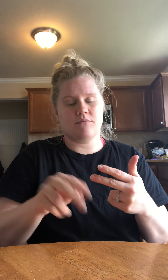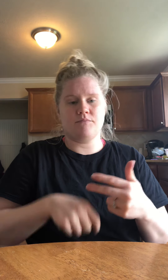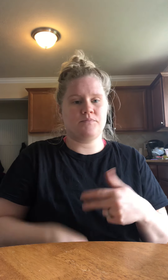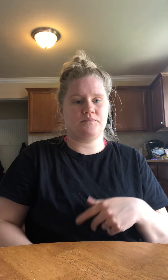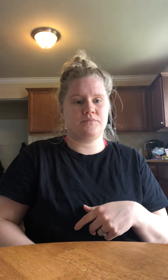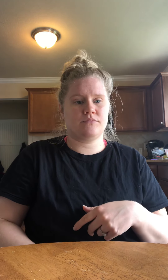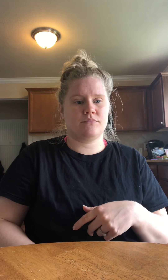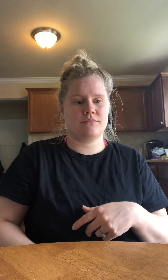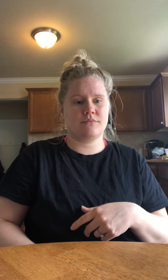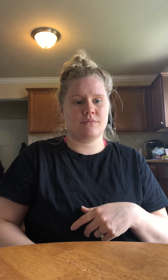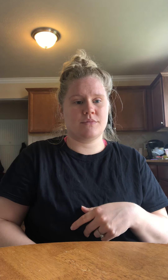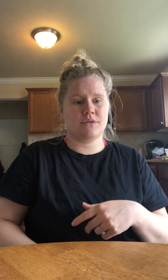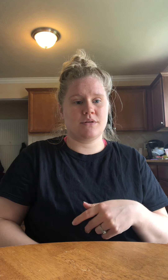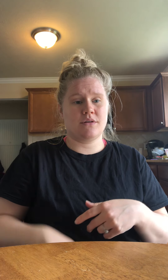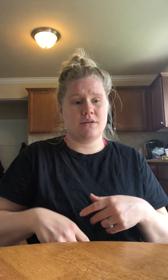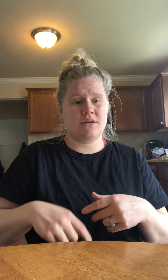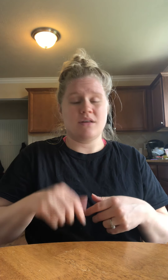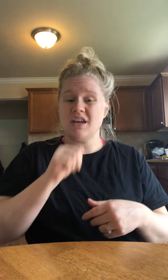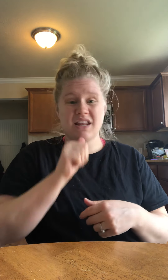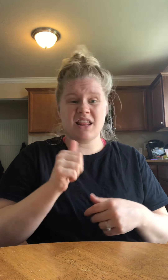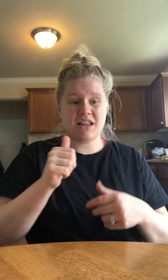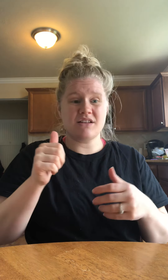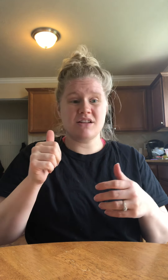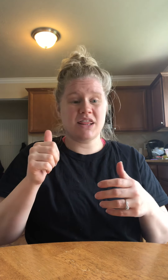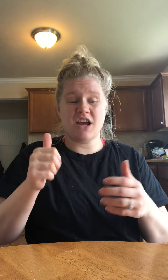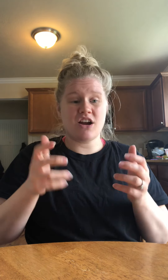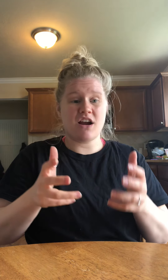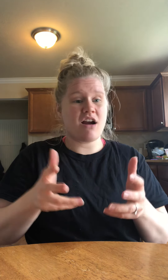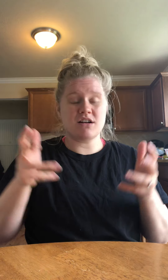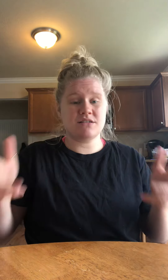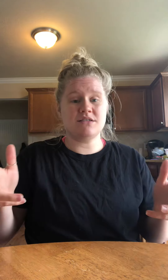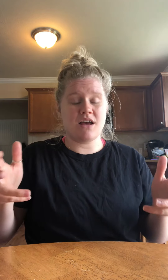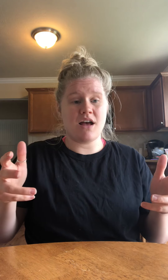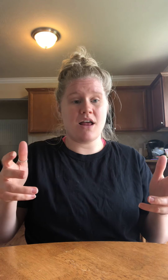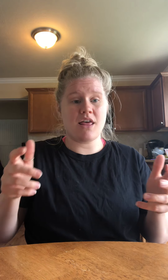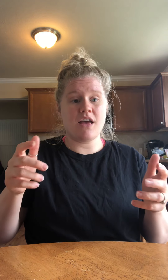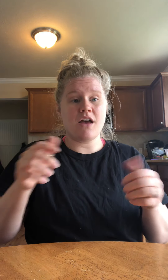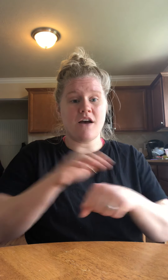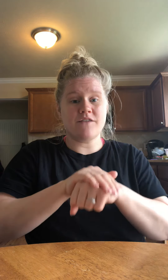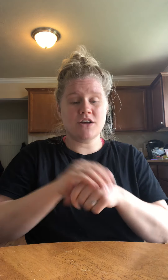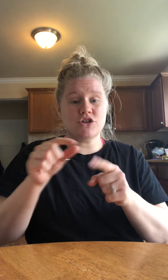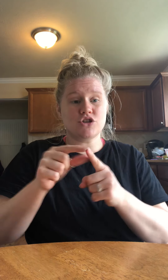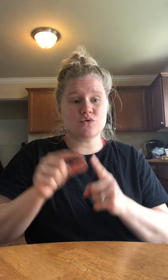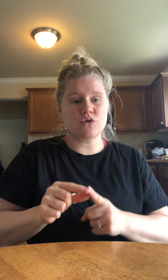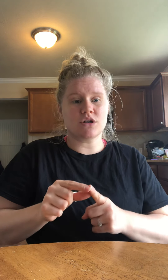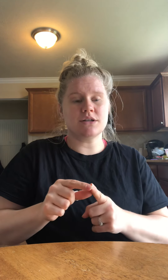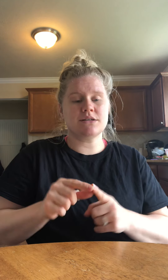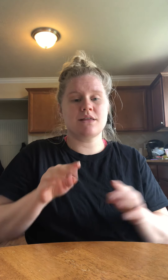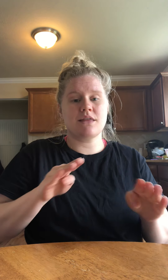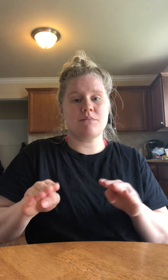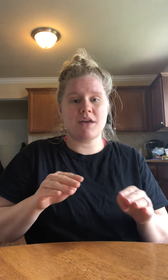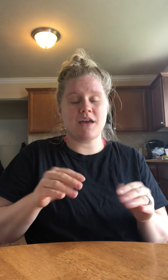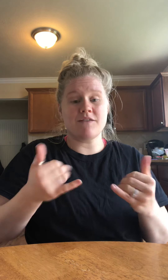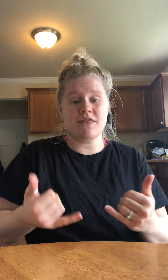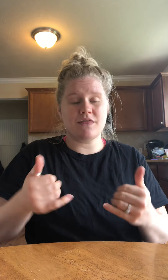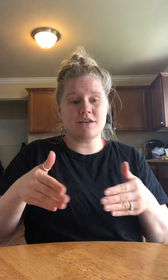There aren't a ton of English words that behave this way, where the plural is the same as the singular. I just wanted to make you aware of some